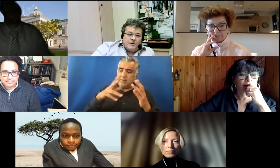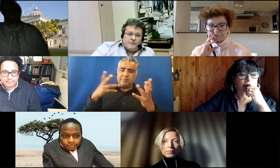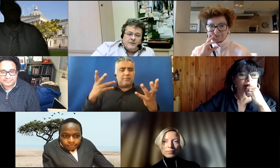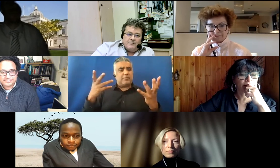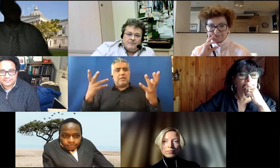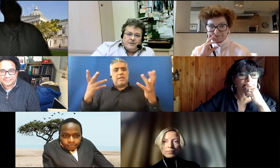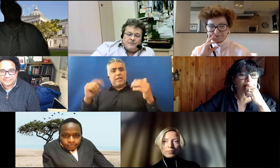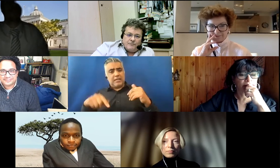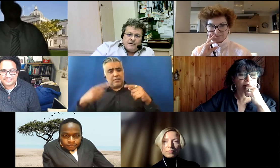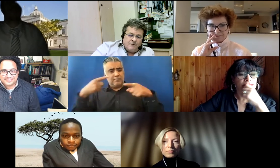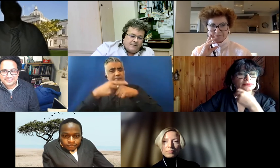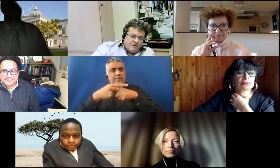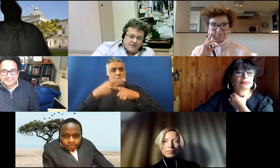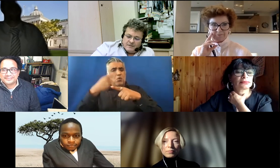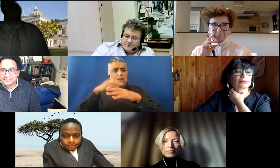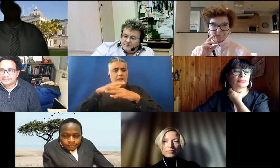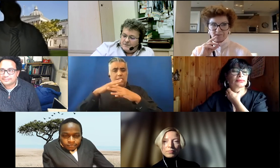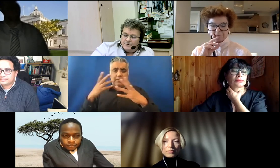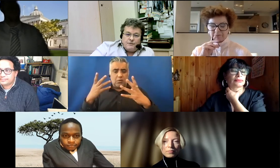that's one of the very, very